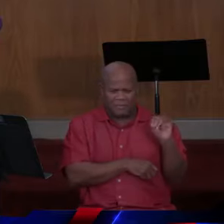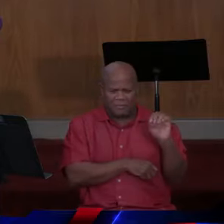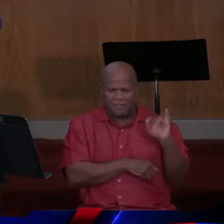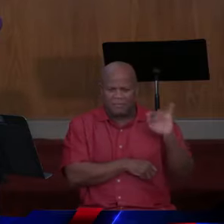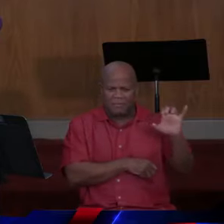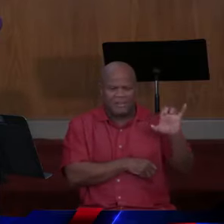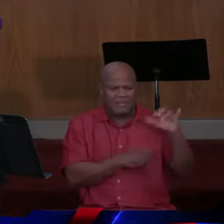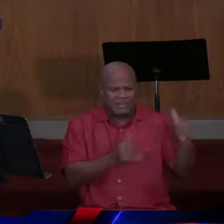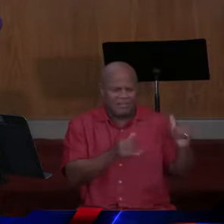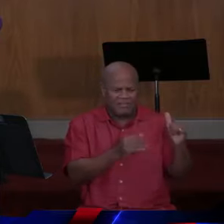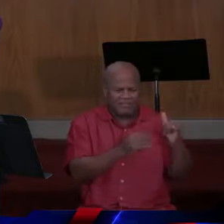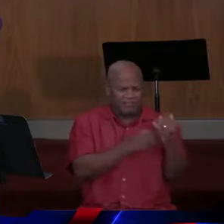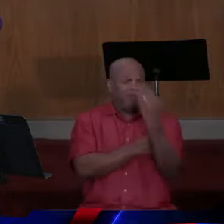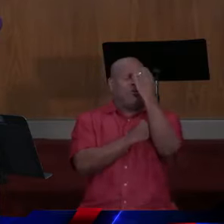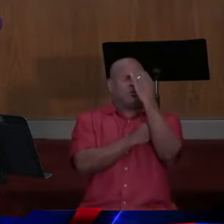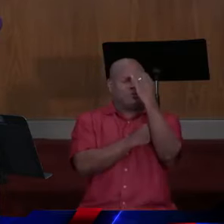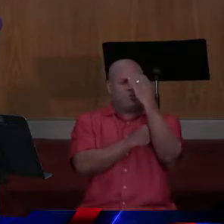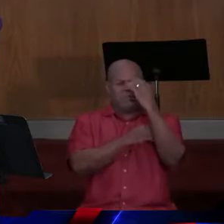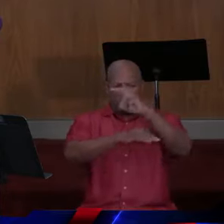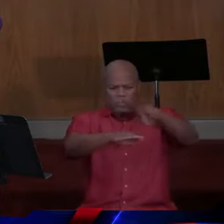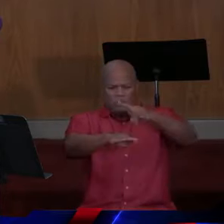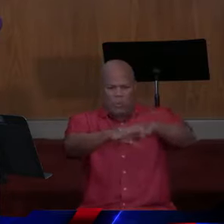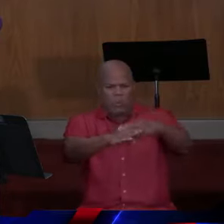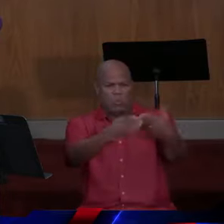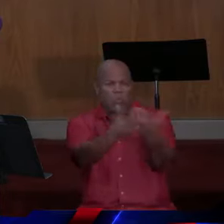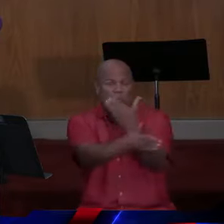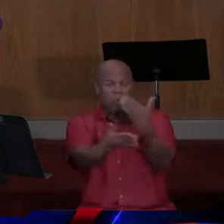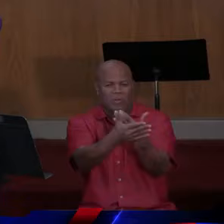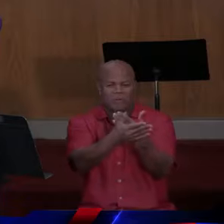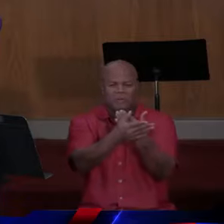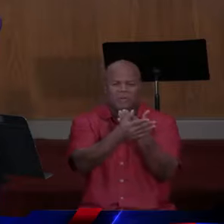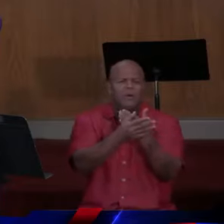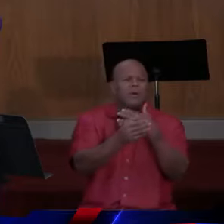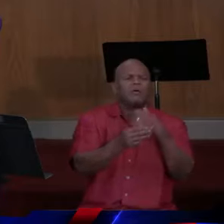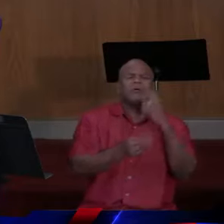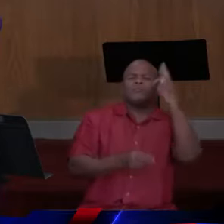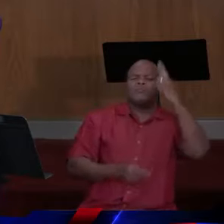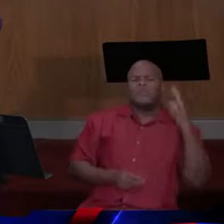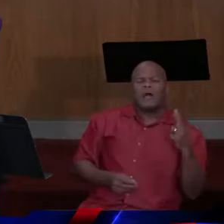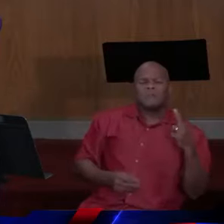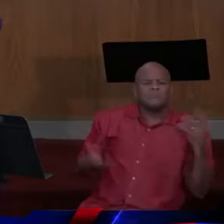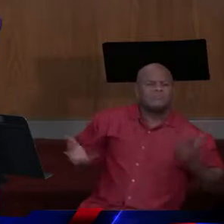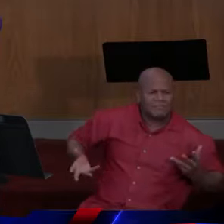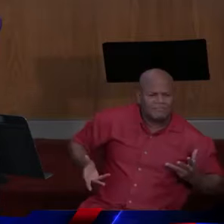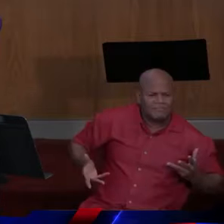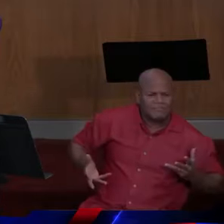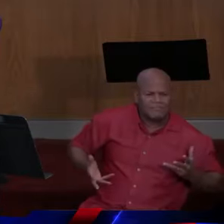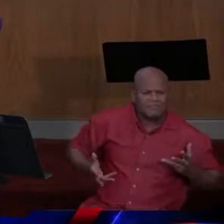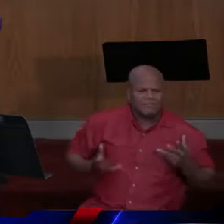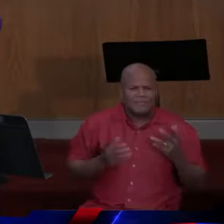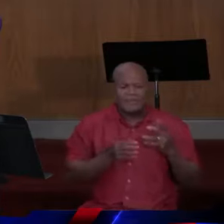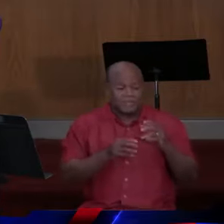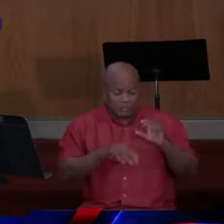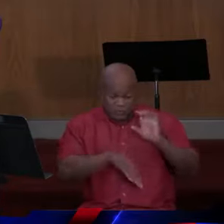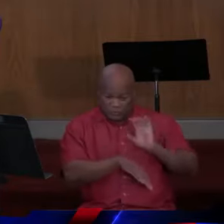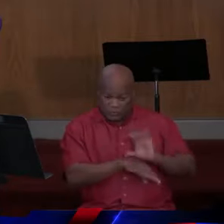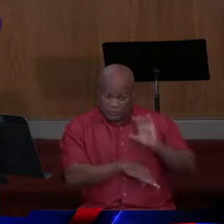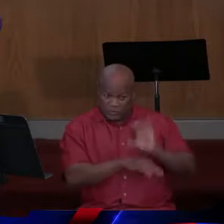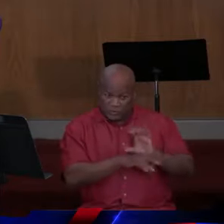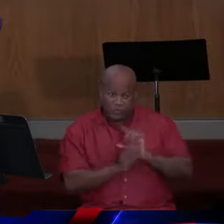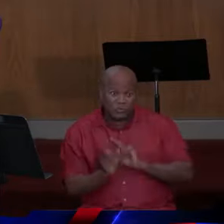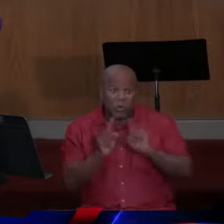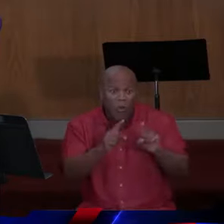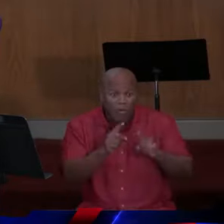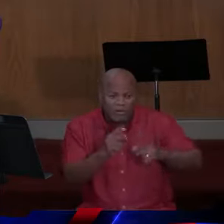new norm, I realize, Deacon Brother Ralph, what I miss most about not being in